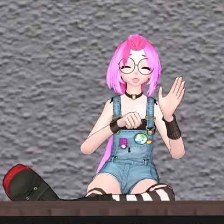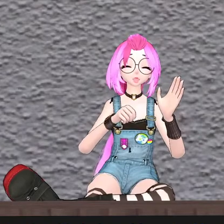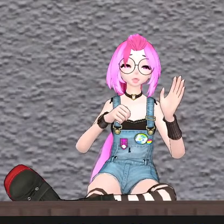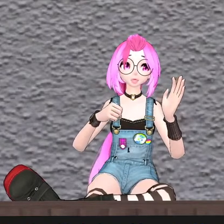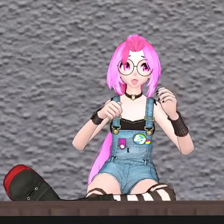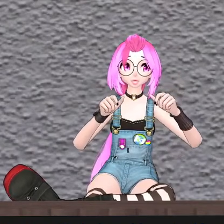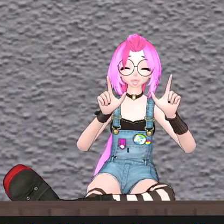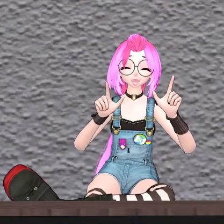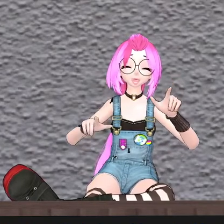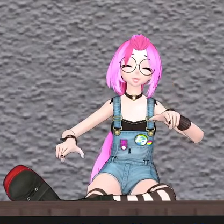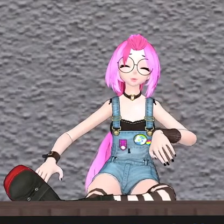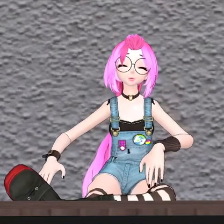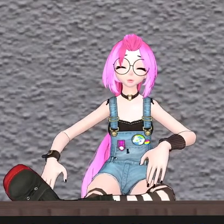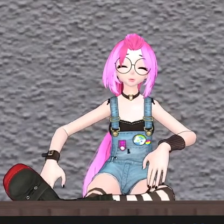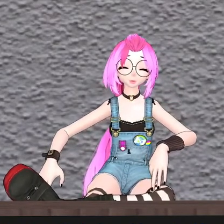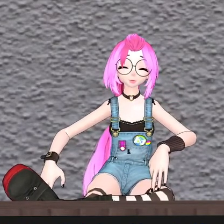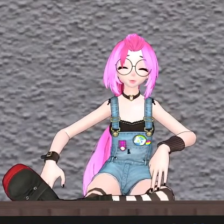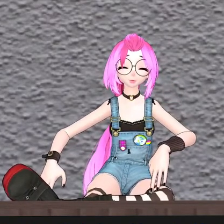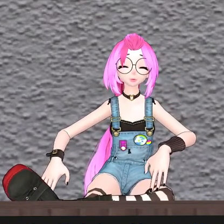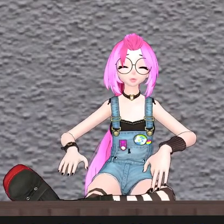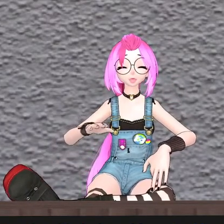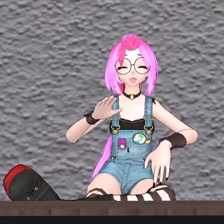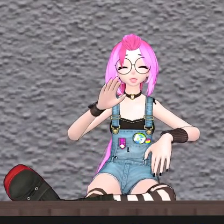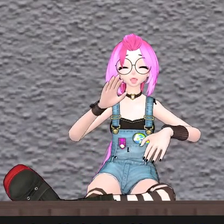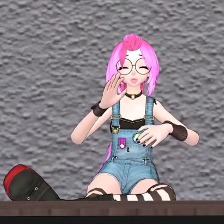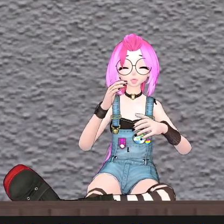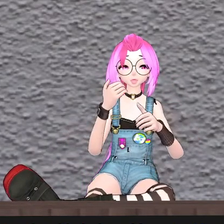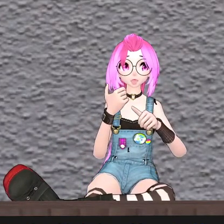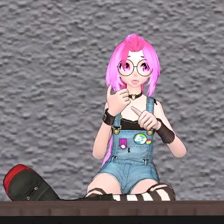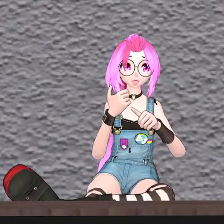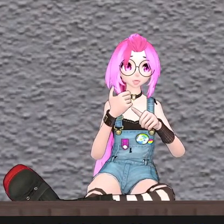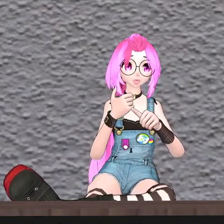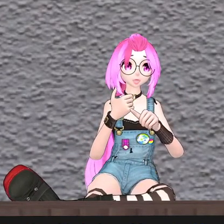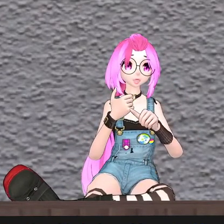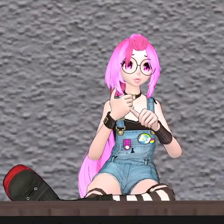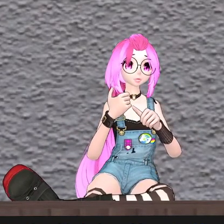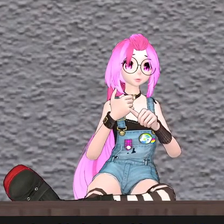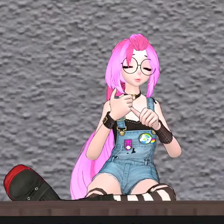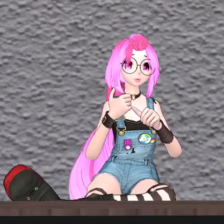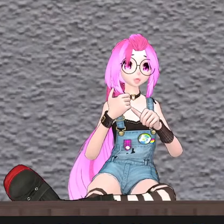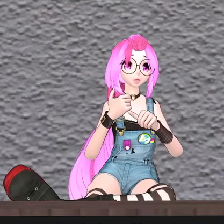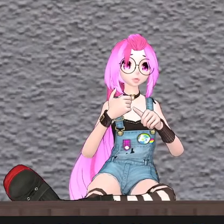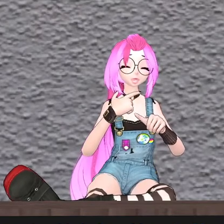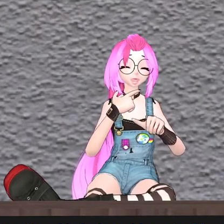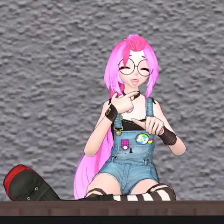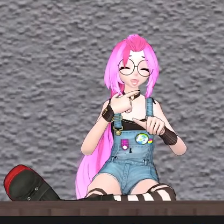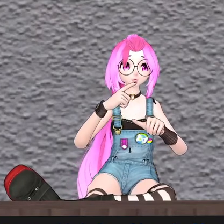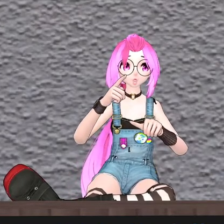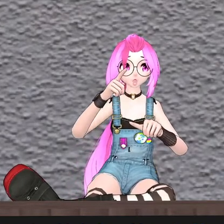states and then it'll show up. And we also have in Sign Assistance, they have it so you can just